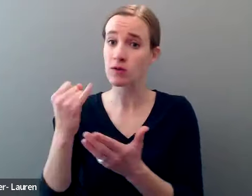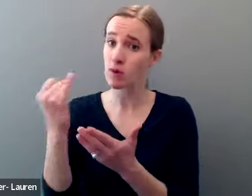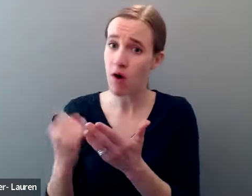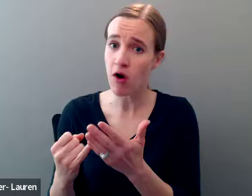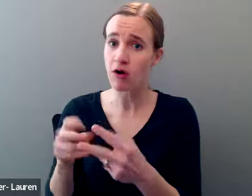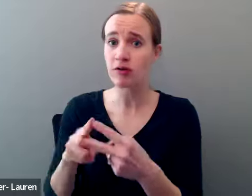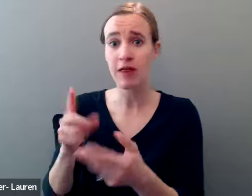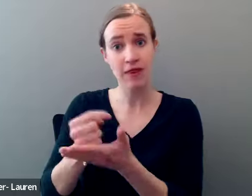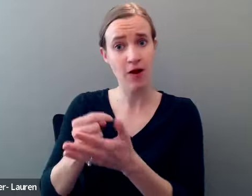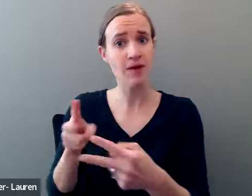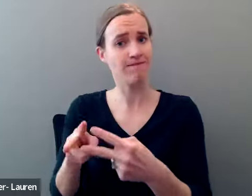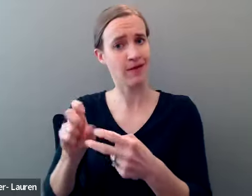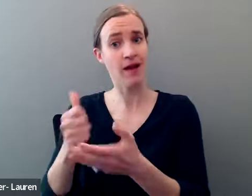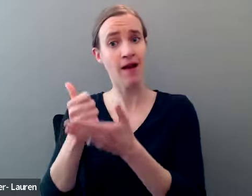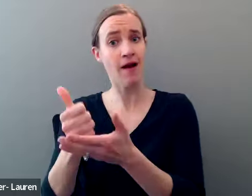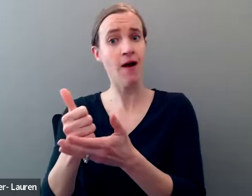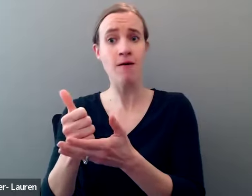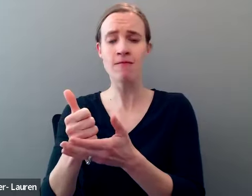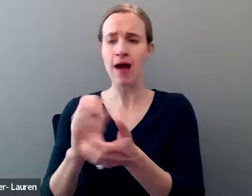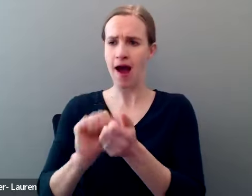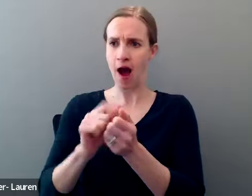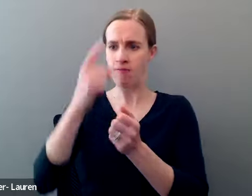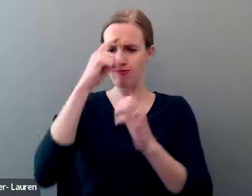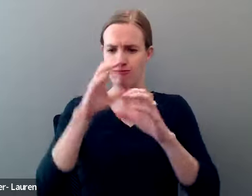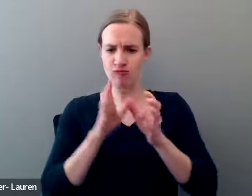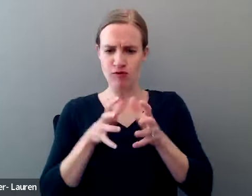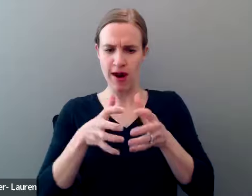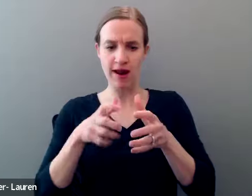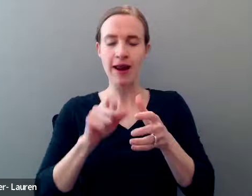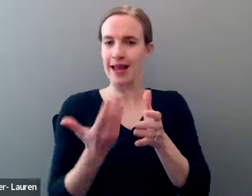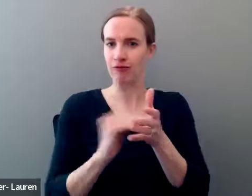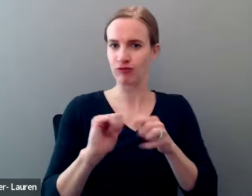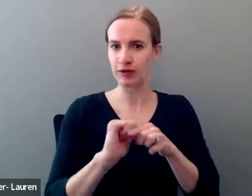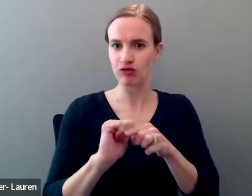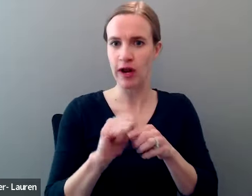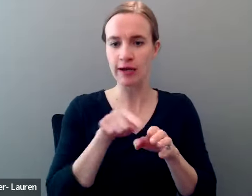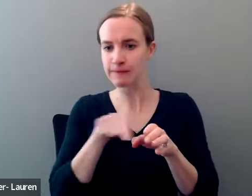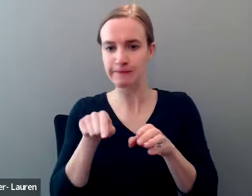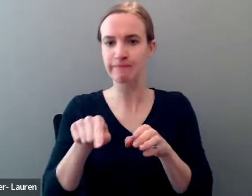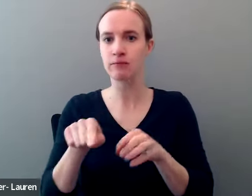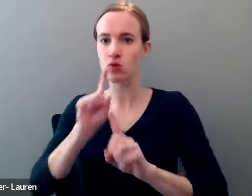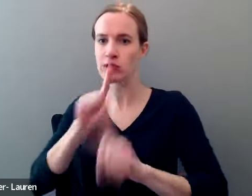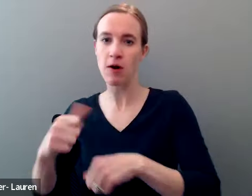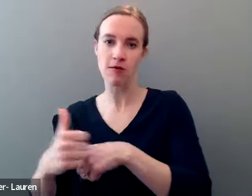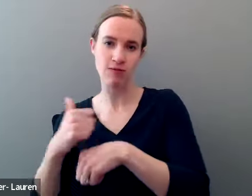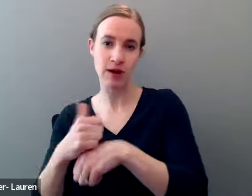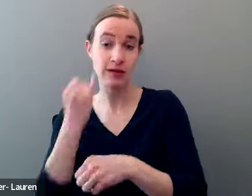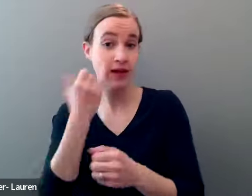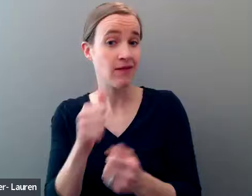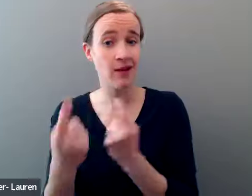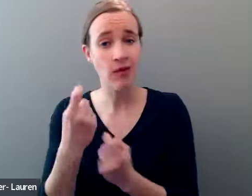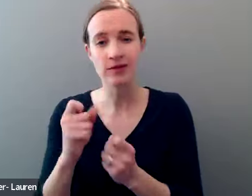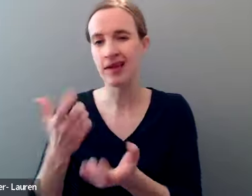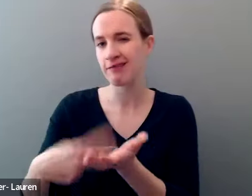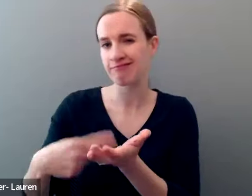And if anyone has more questions about that, please ask in the chat or we can talk about it. But yeah, post-traumatic